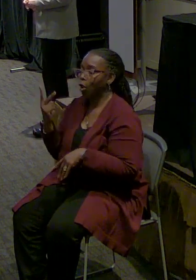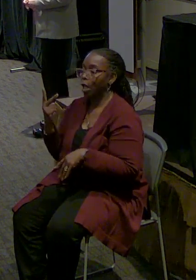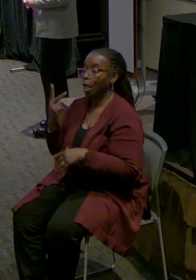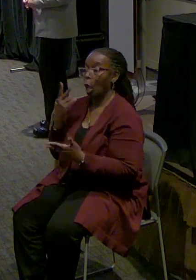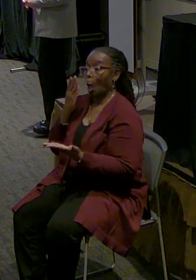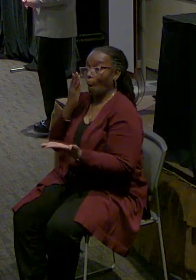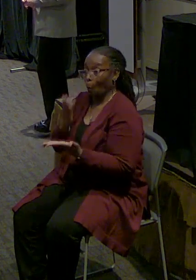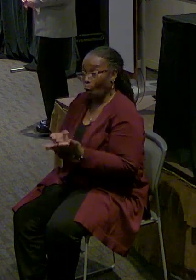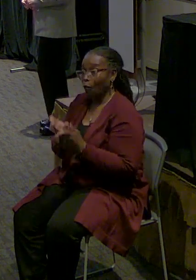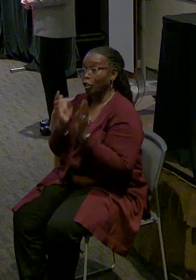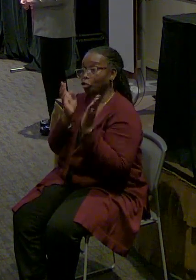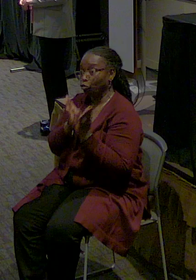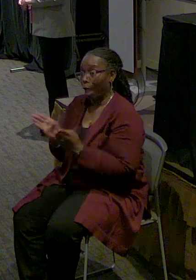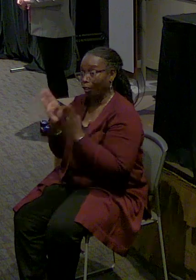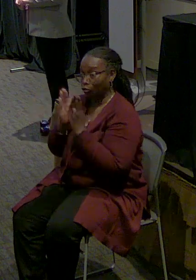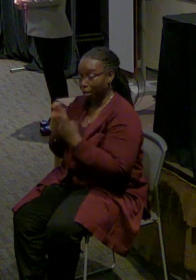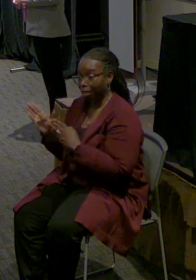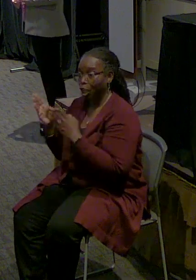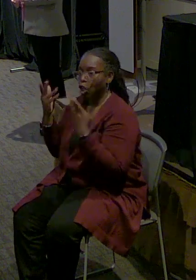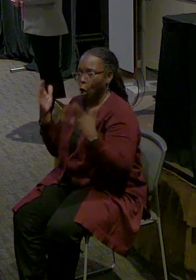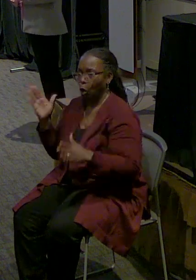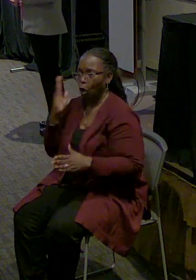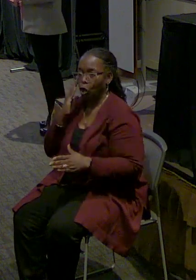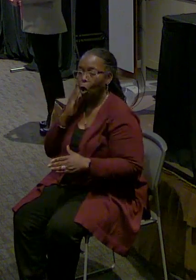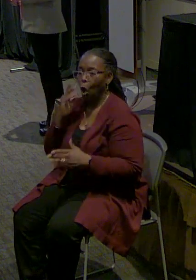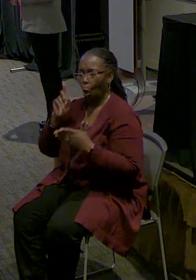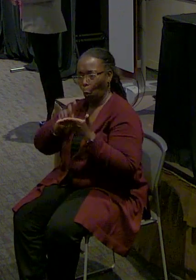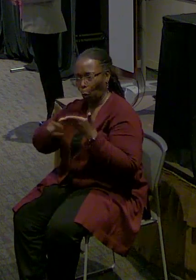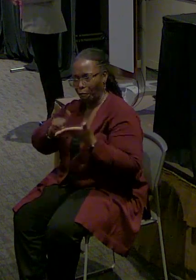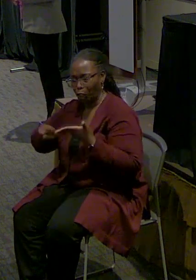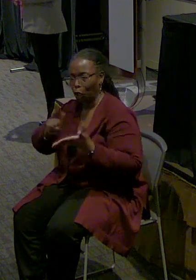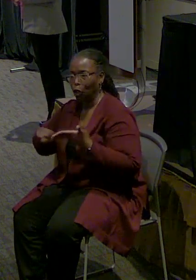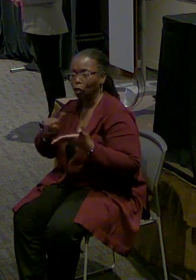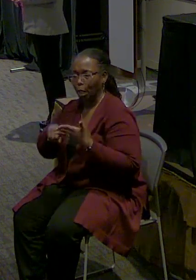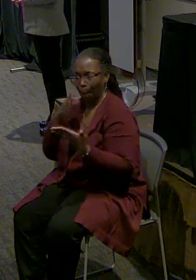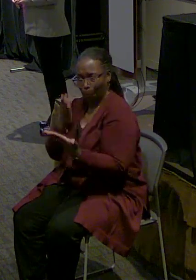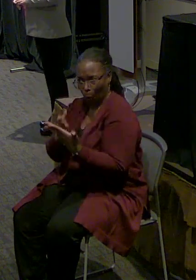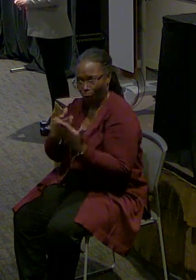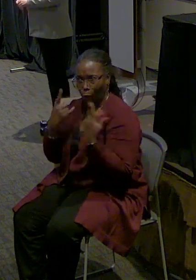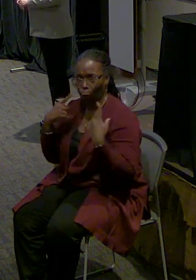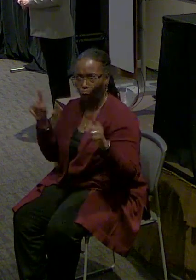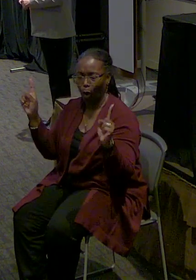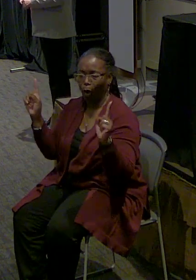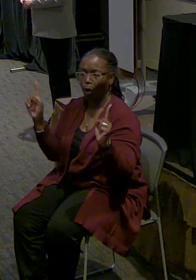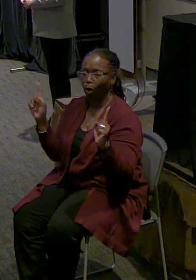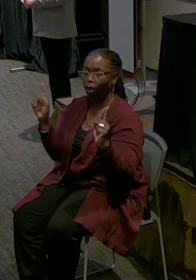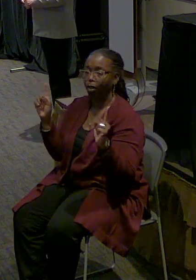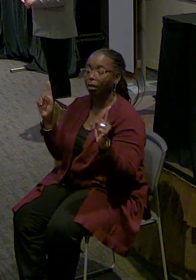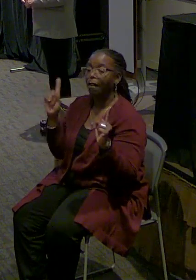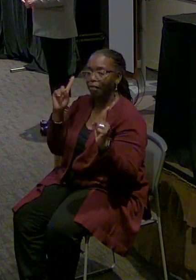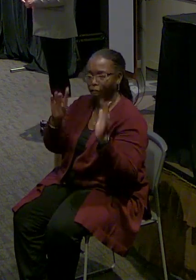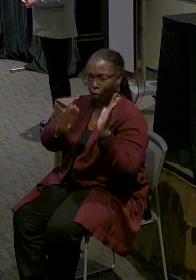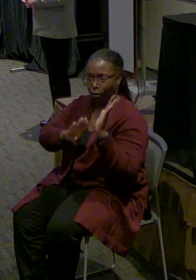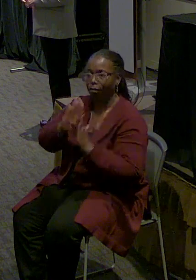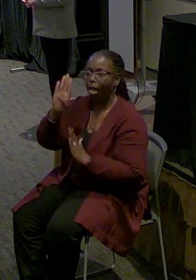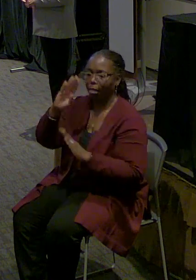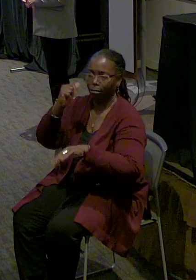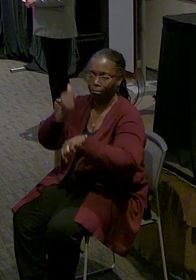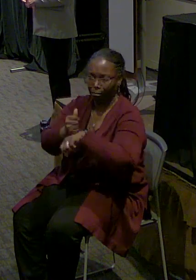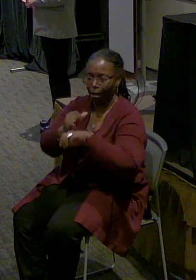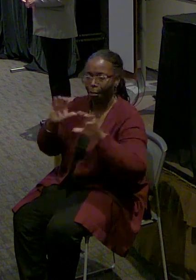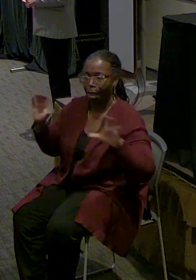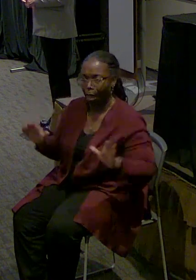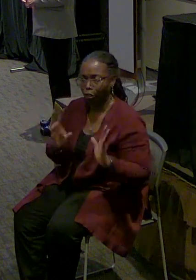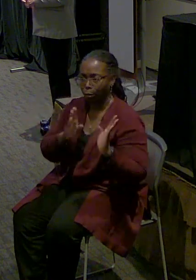proven strategies that you already know are research-based and have been proven to work. And then you develop an